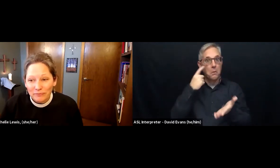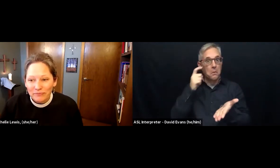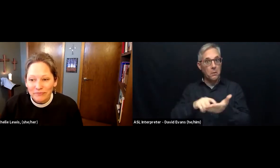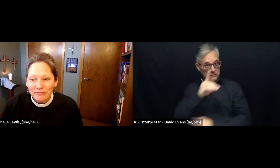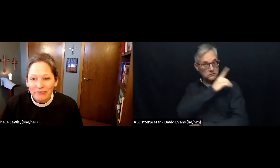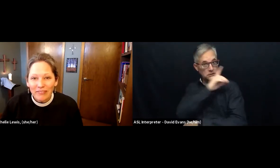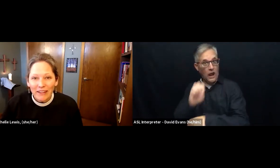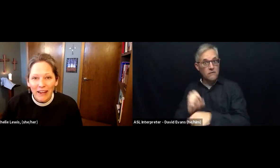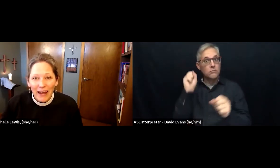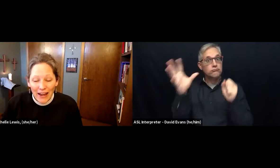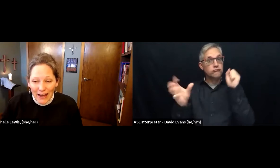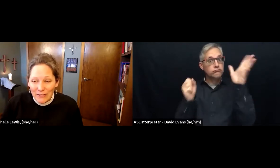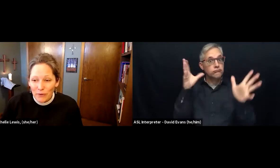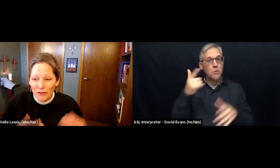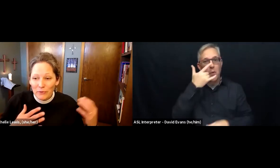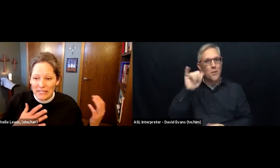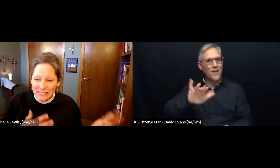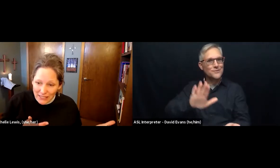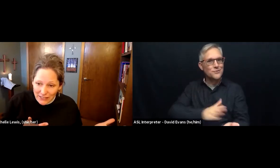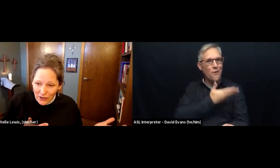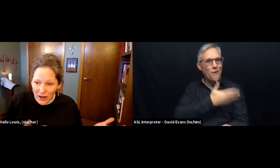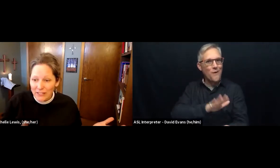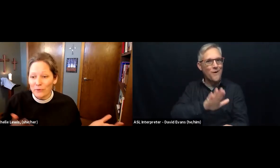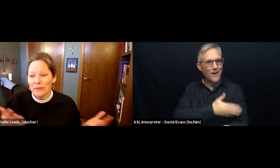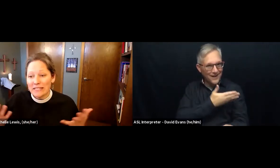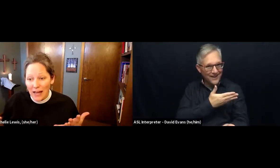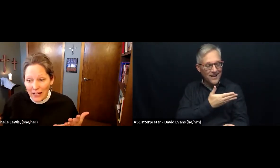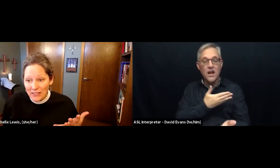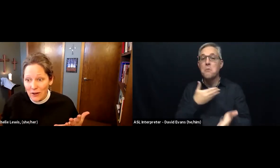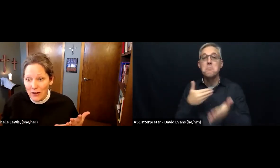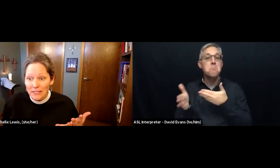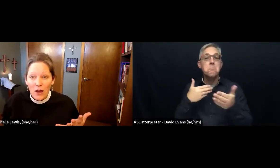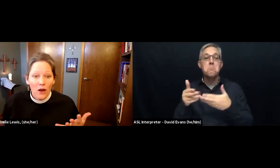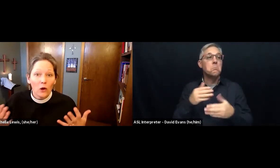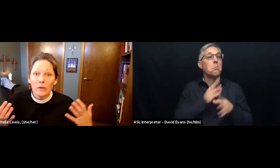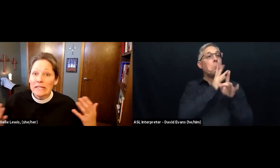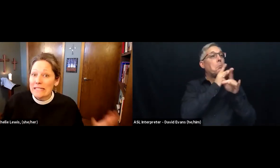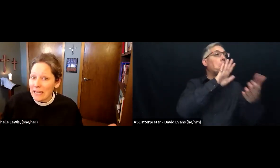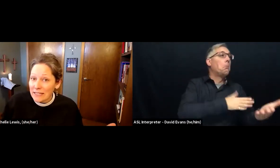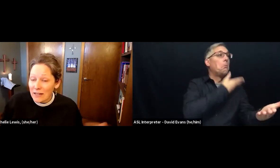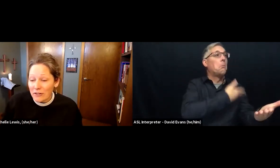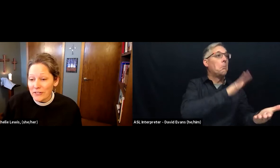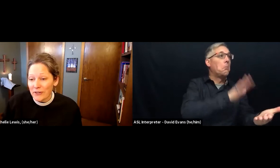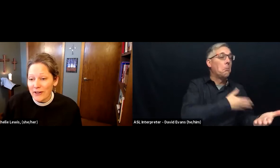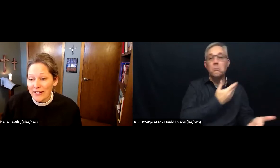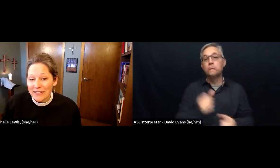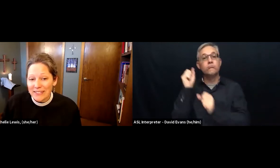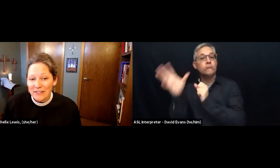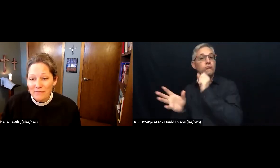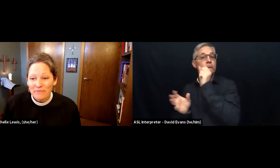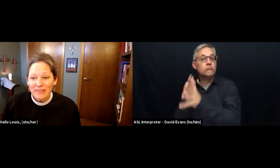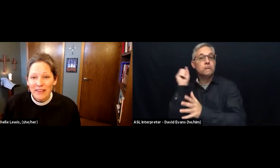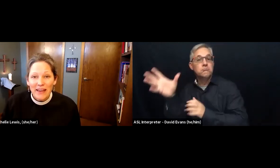song. And whether we sing songs or we sign songs or we dance our